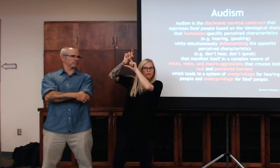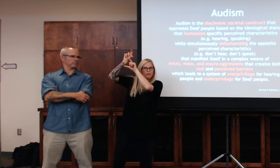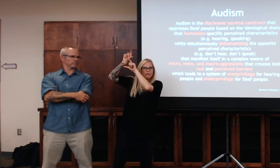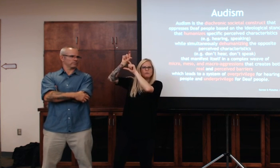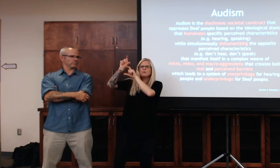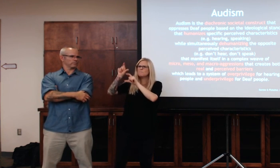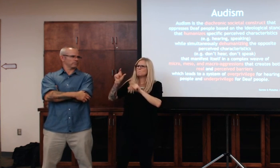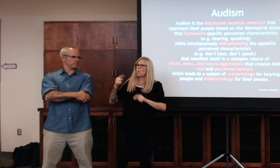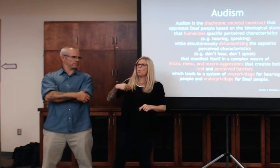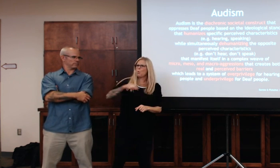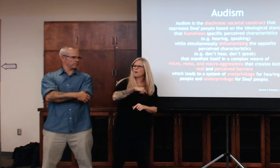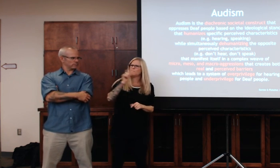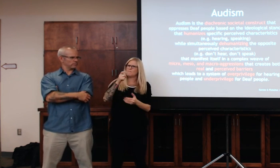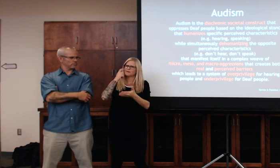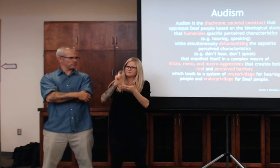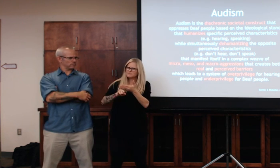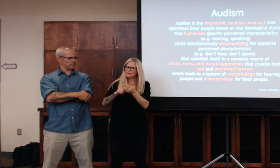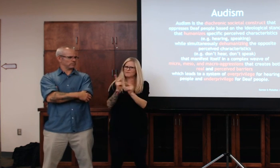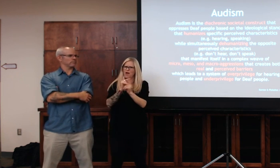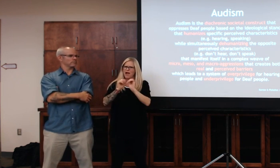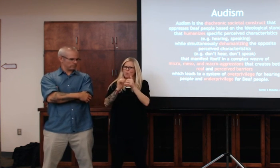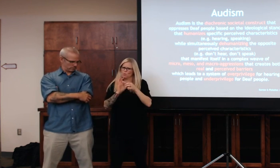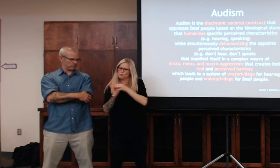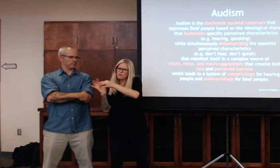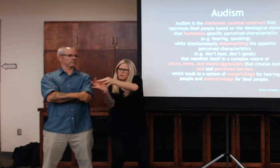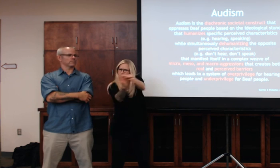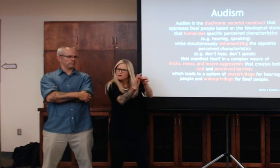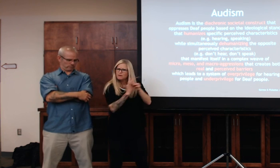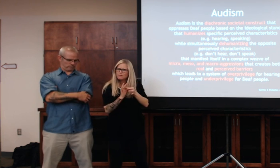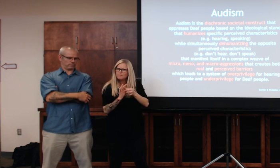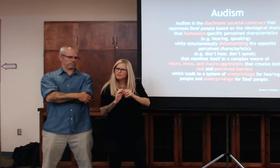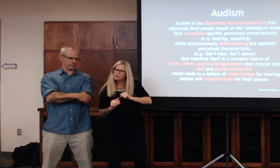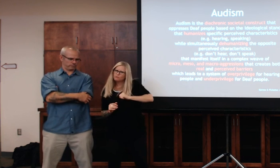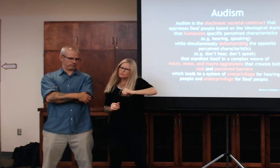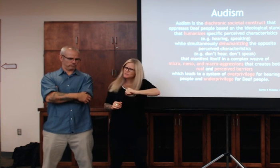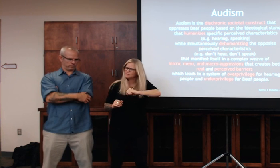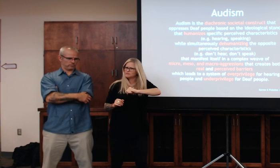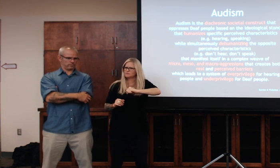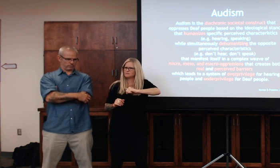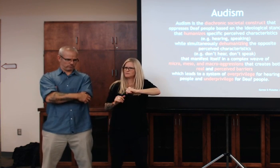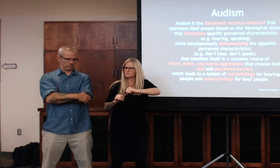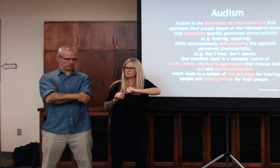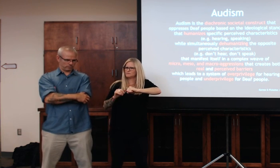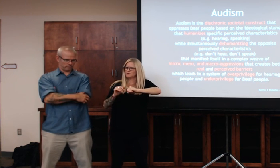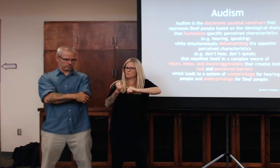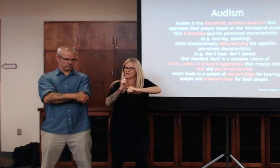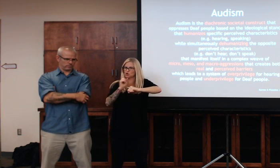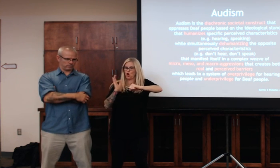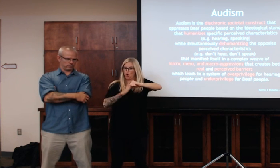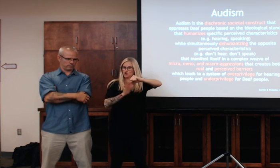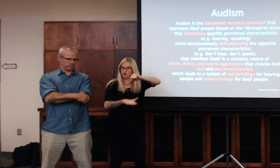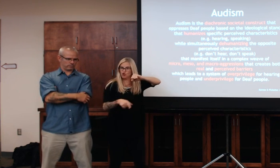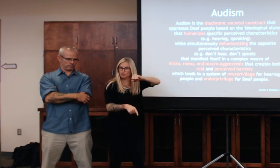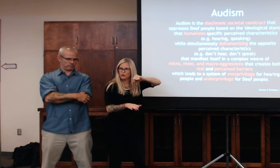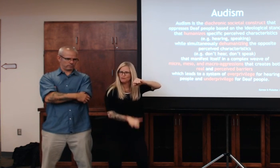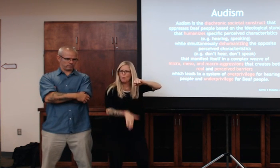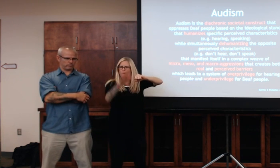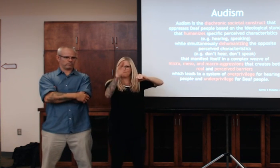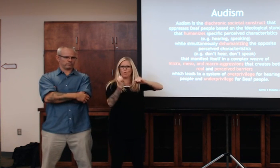Black. We need to recognize and figure out how to really coordinate all of those resistances to make sure that our child grows